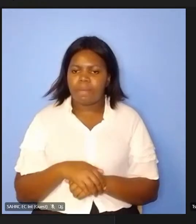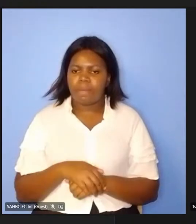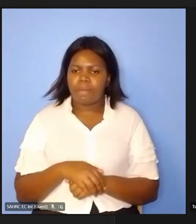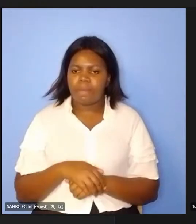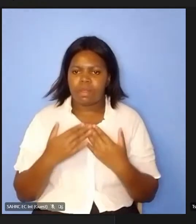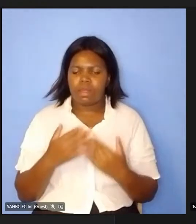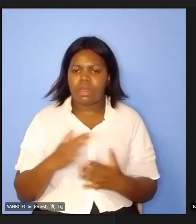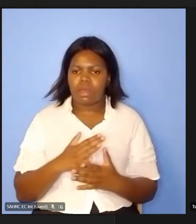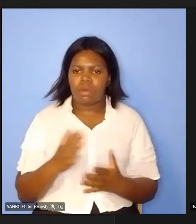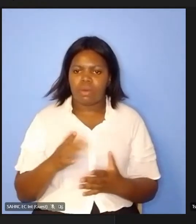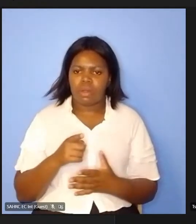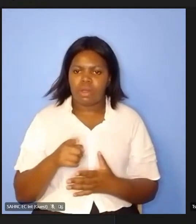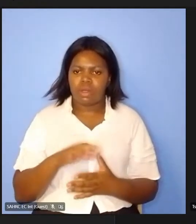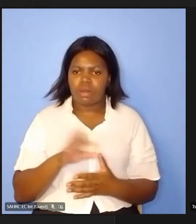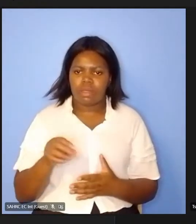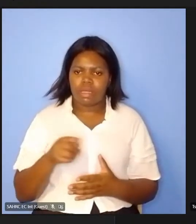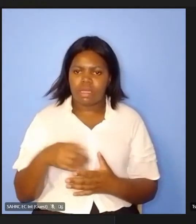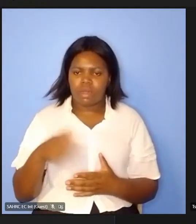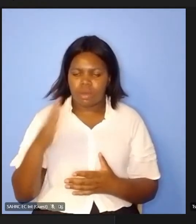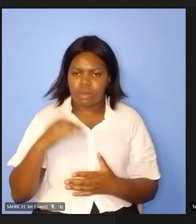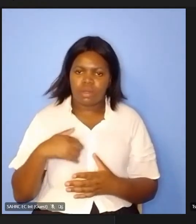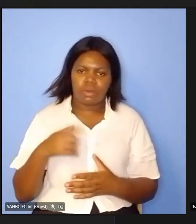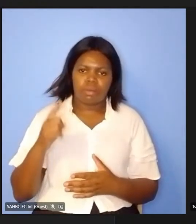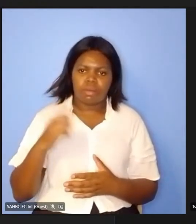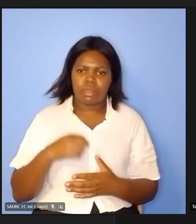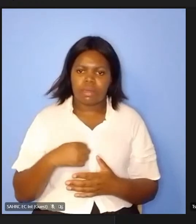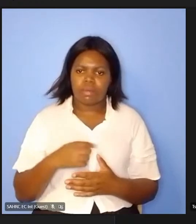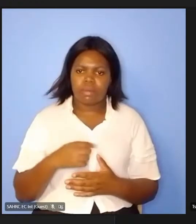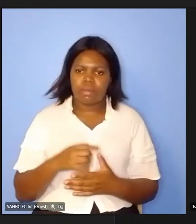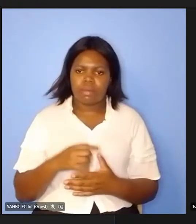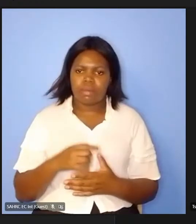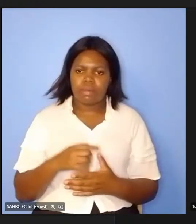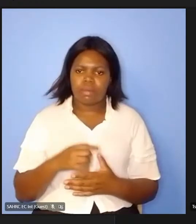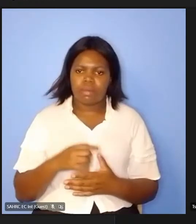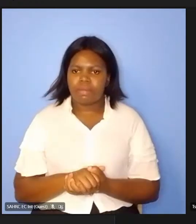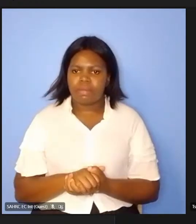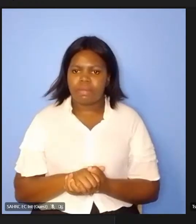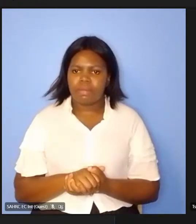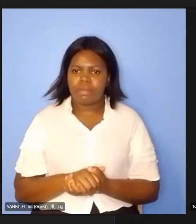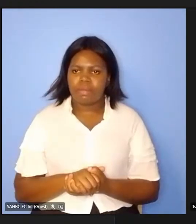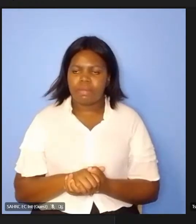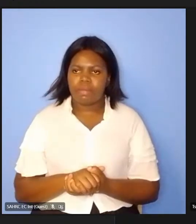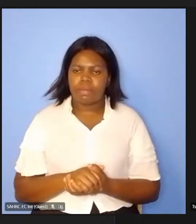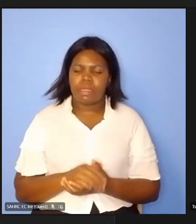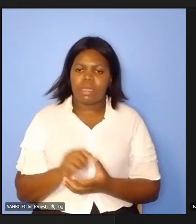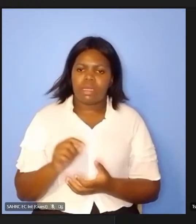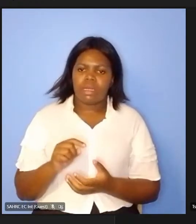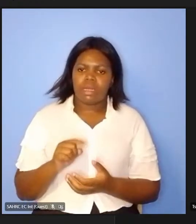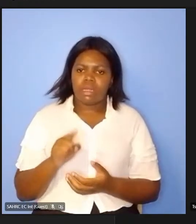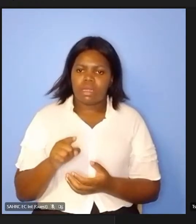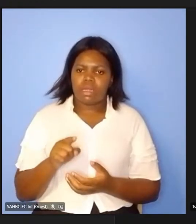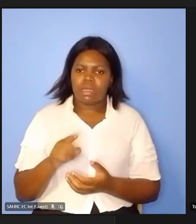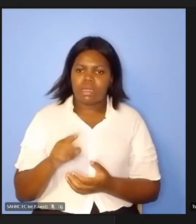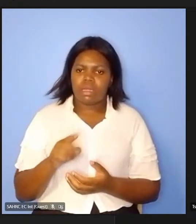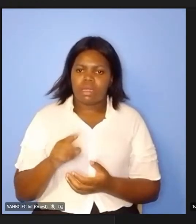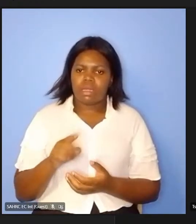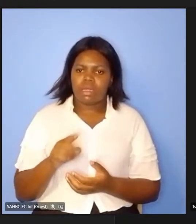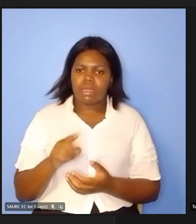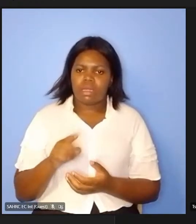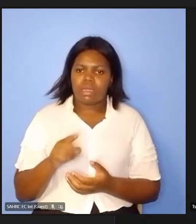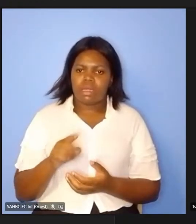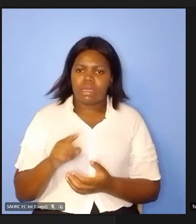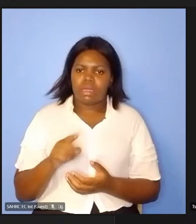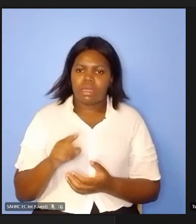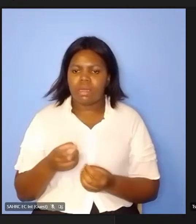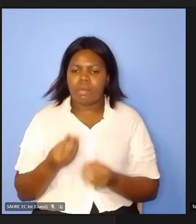very much for that invitation. In relation to your comment about LGBTI rights being seen as an extra